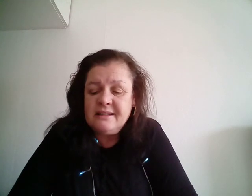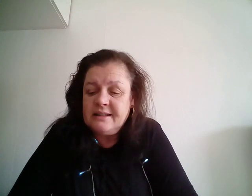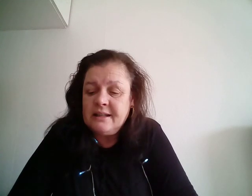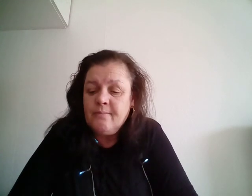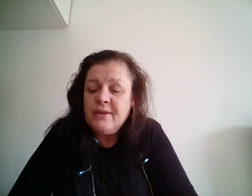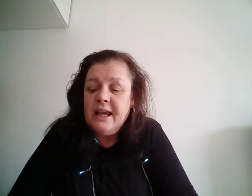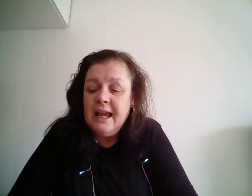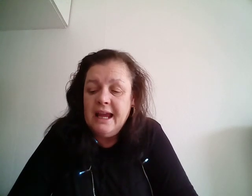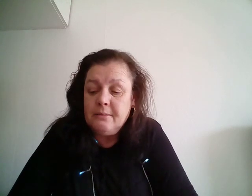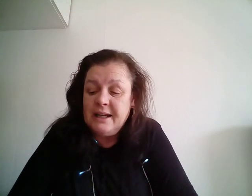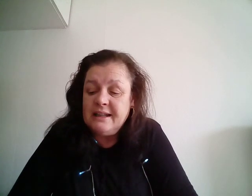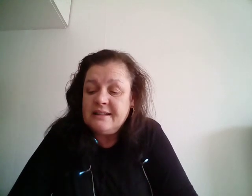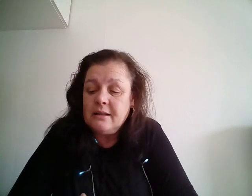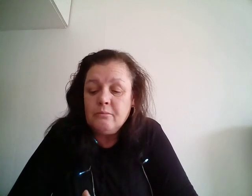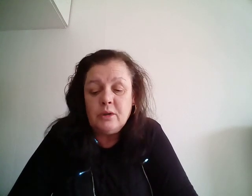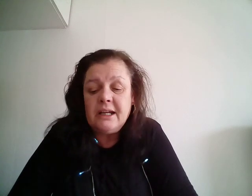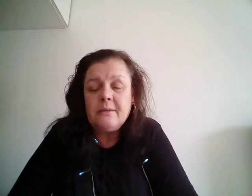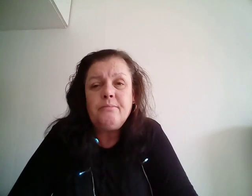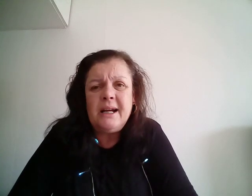best enemies money can buy,